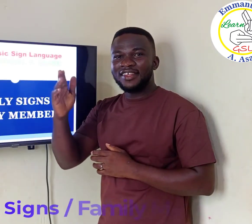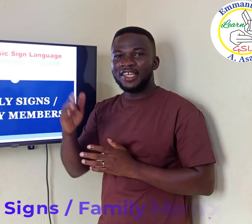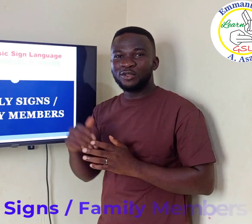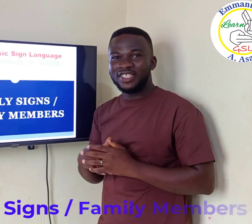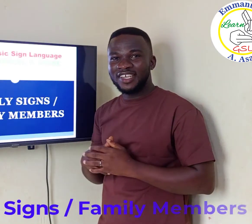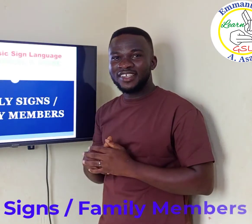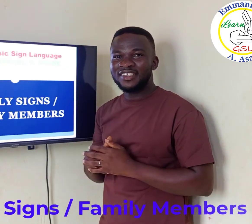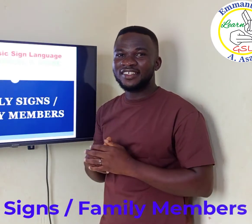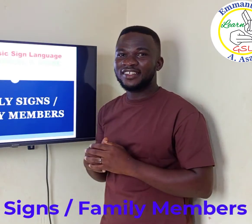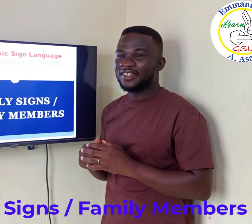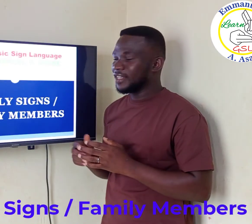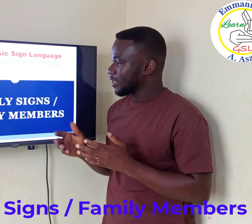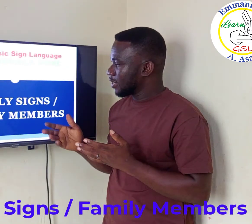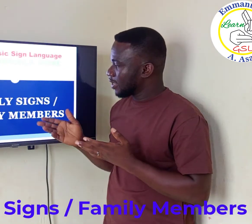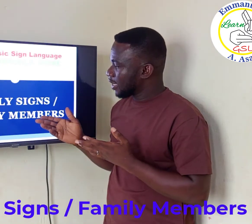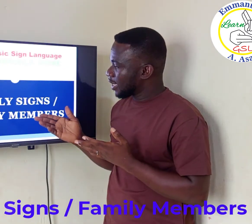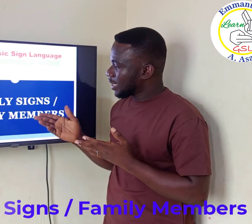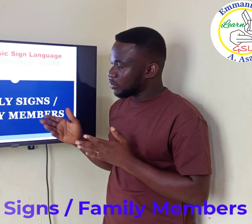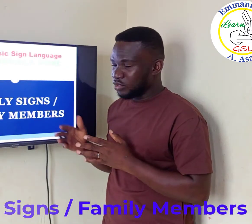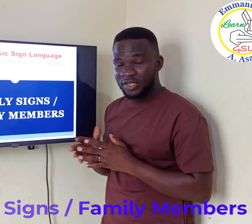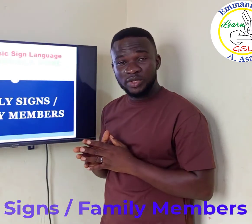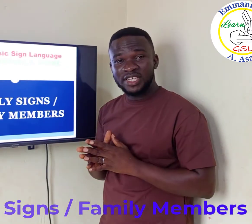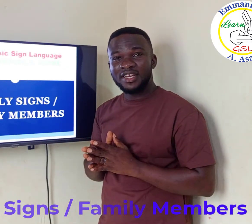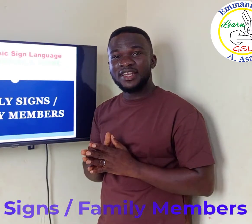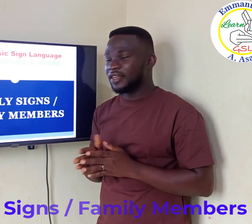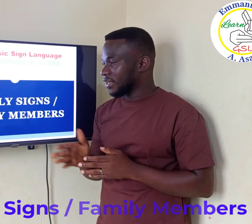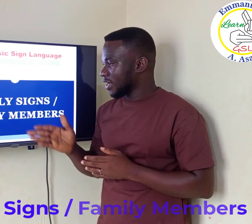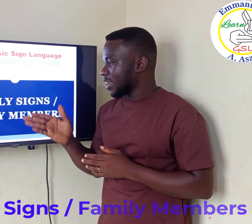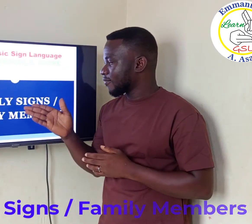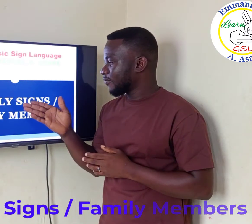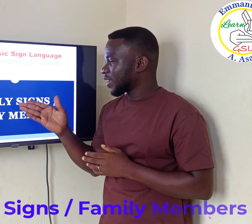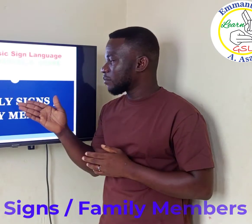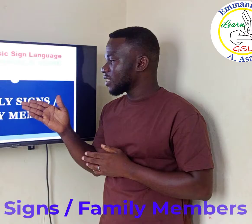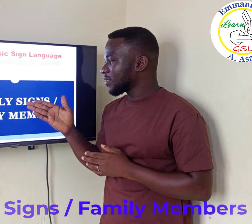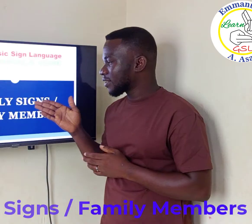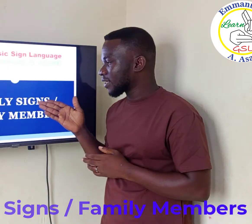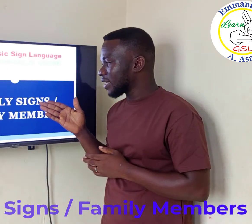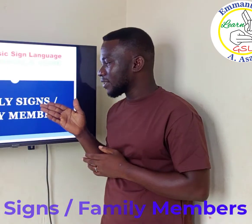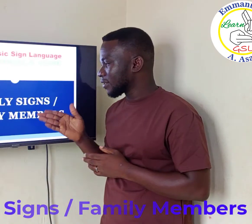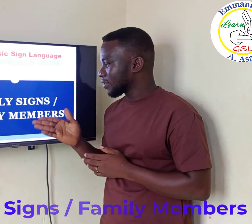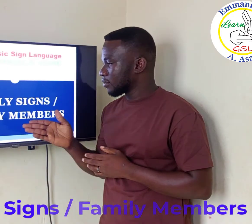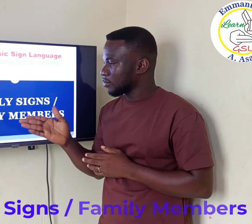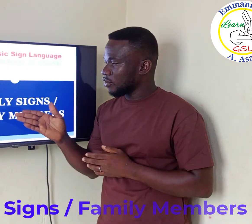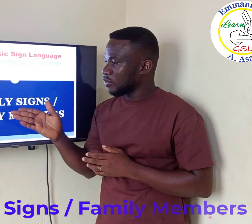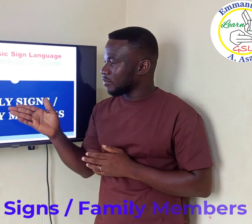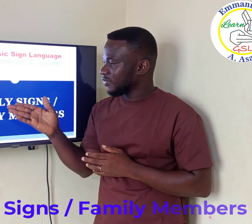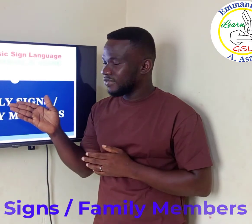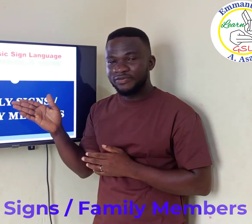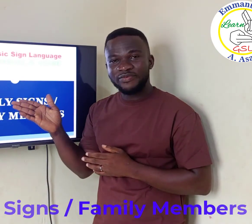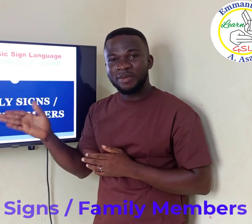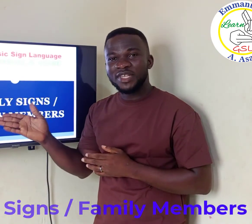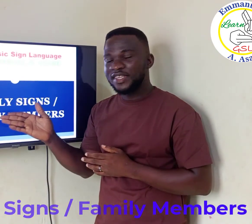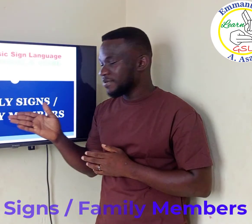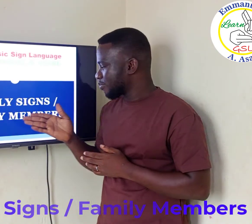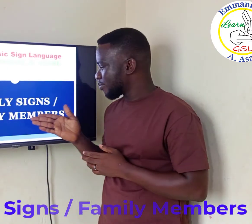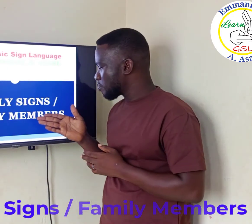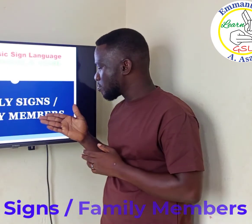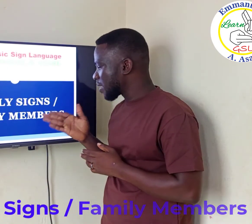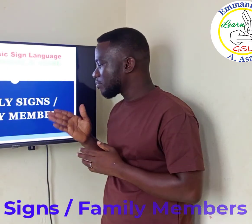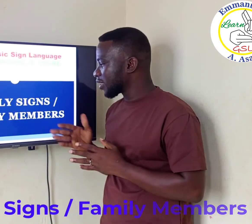Hello there. Today we shall learn family signs or family